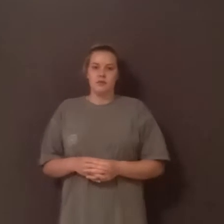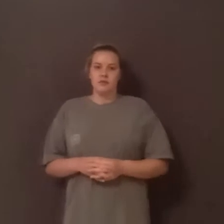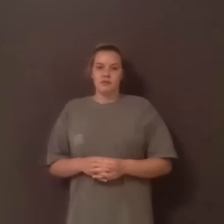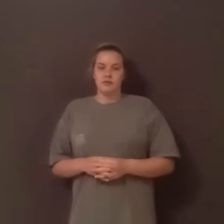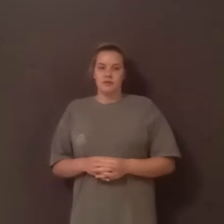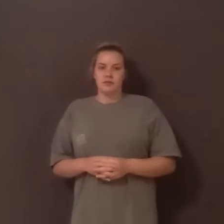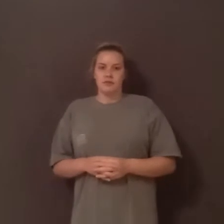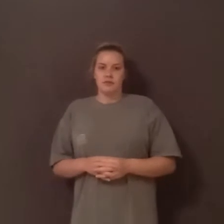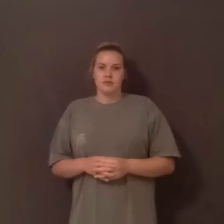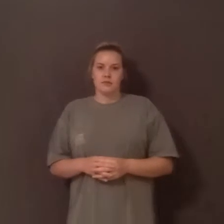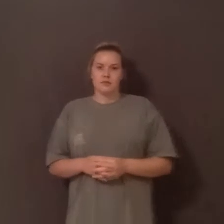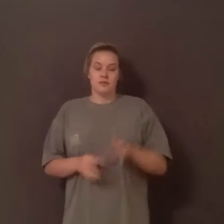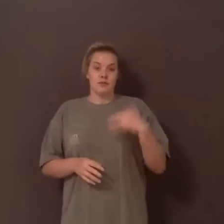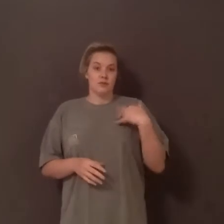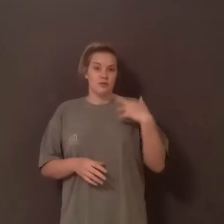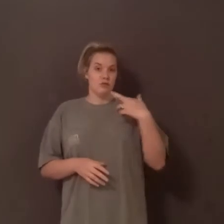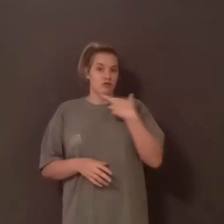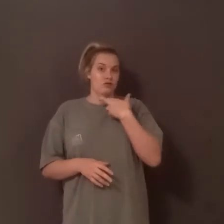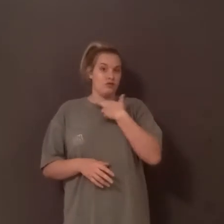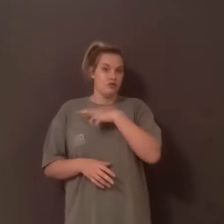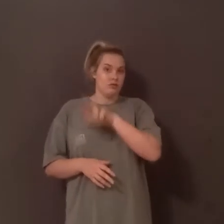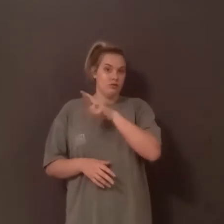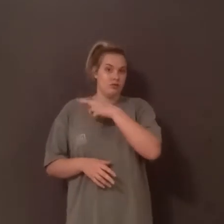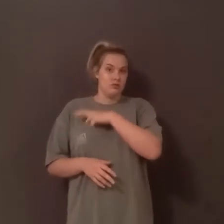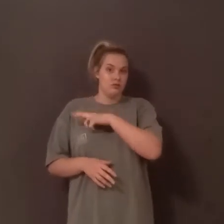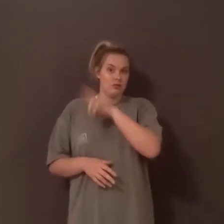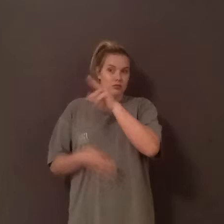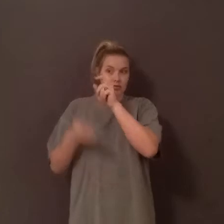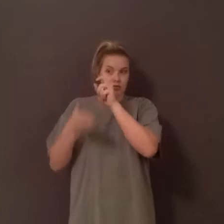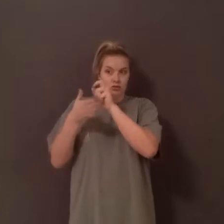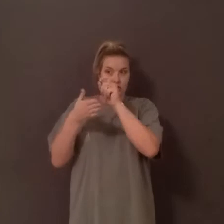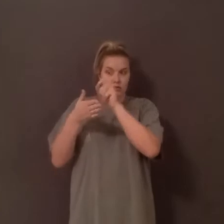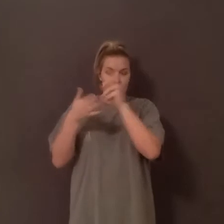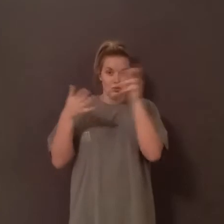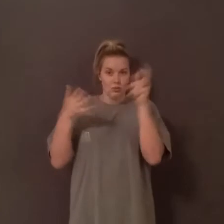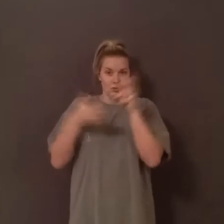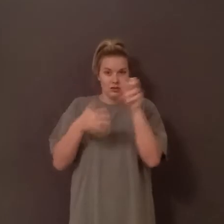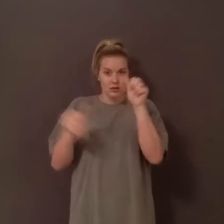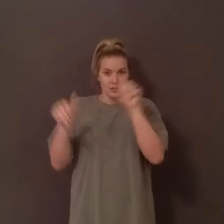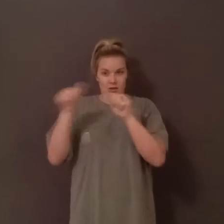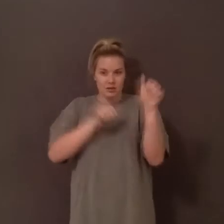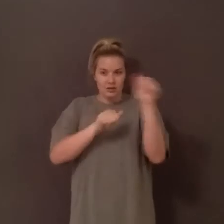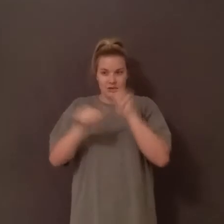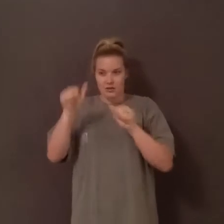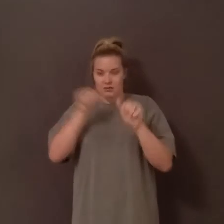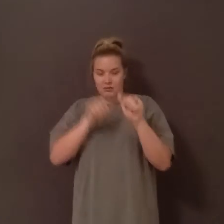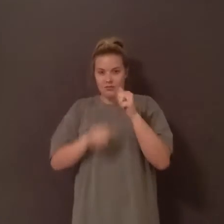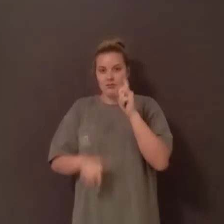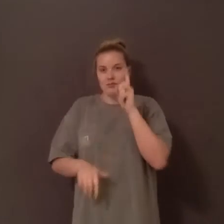A religion created by a sci-fi writer and now run by a mysterious and unapproachable